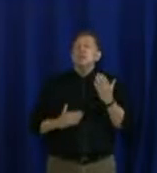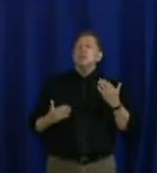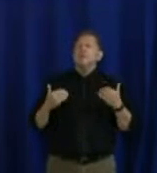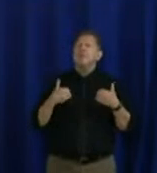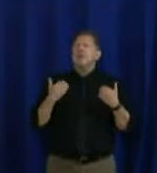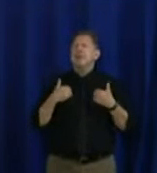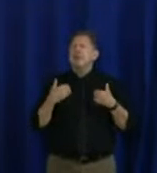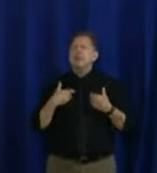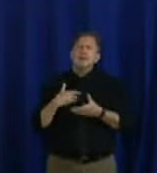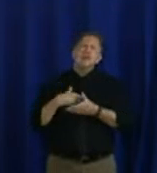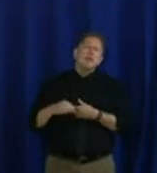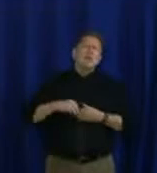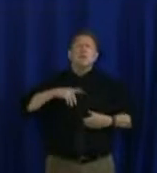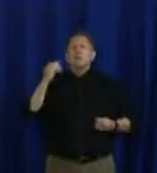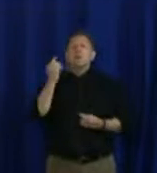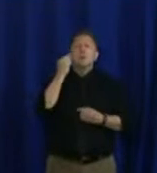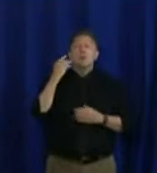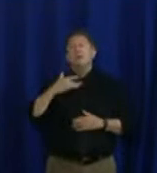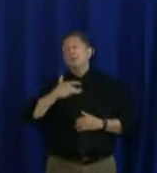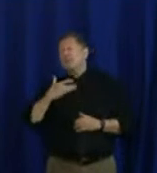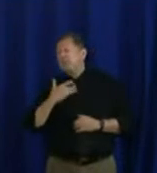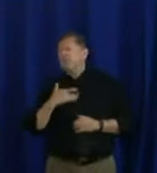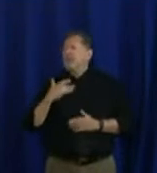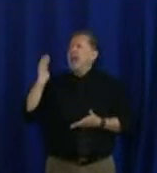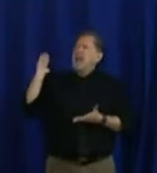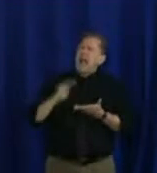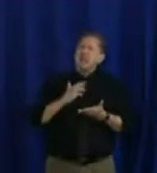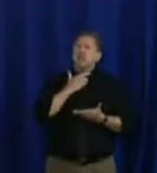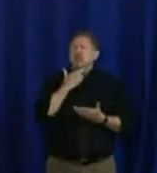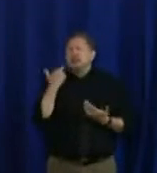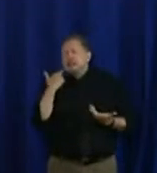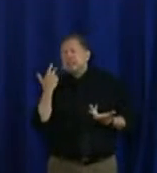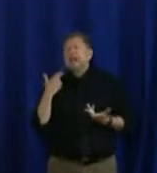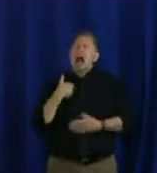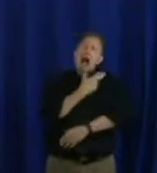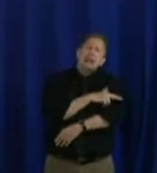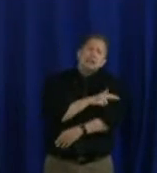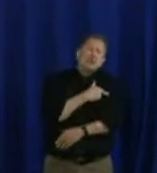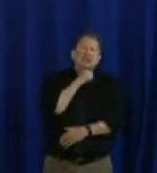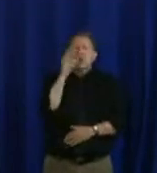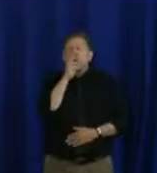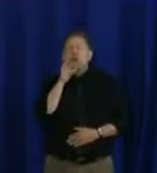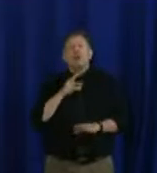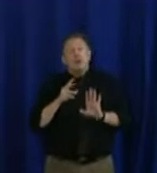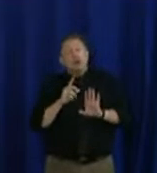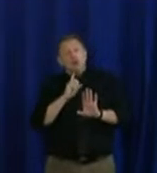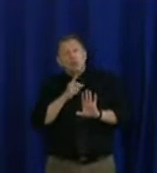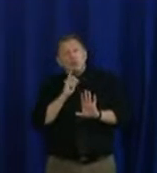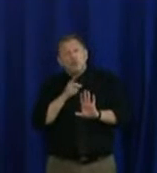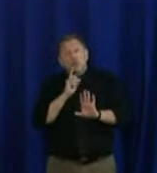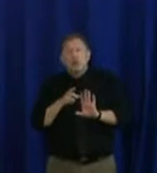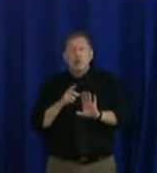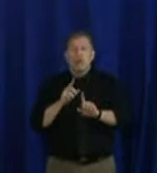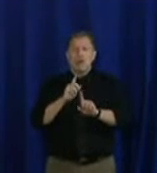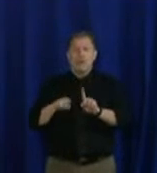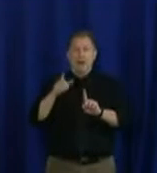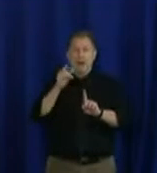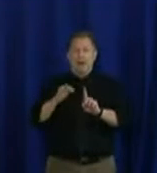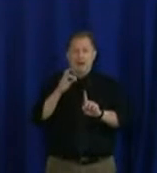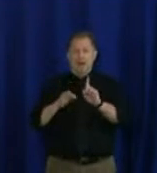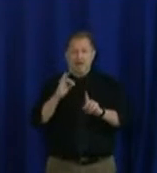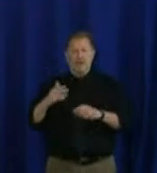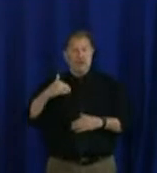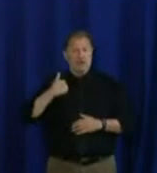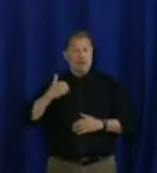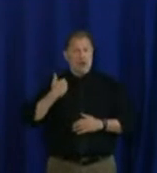more. You're at a lower risk, it is true, for these serious outcomes. But if you have in